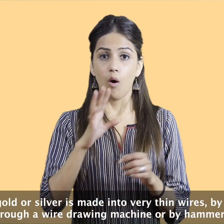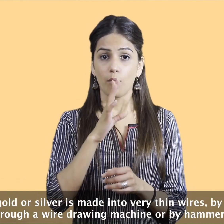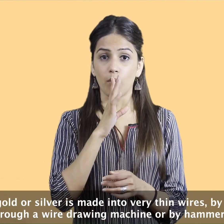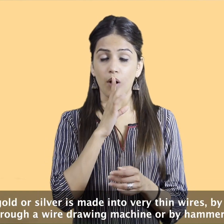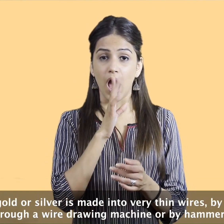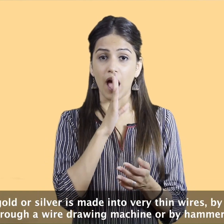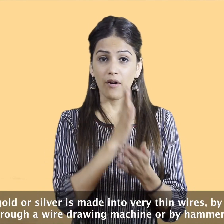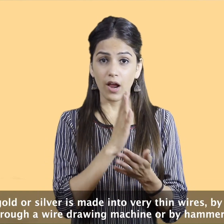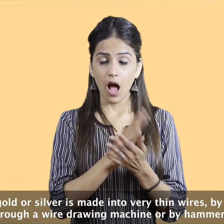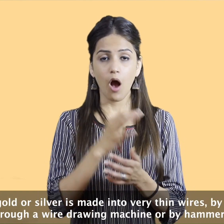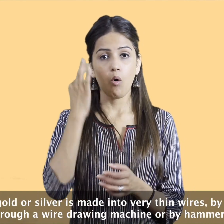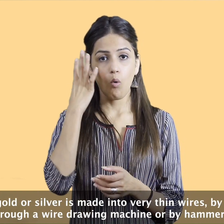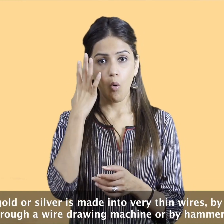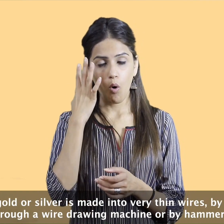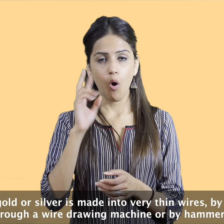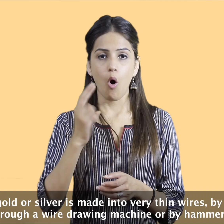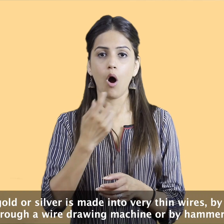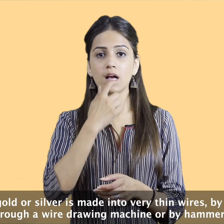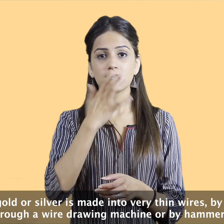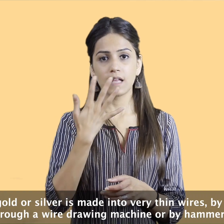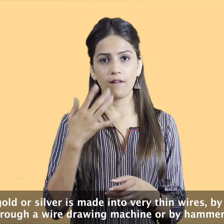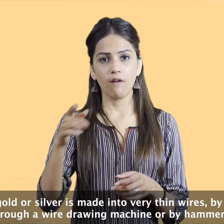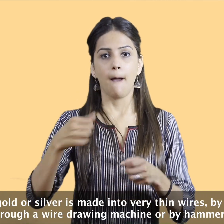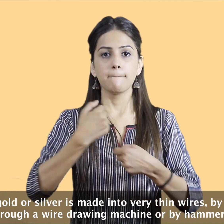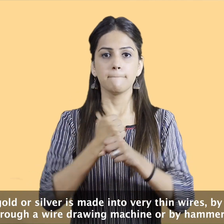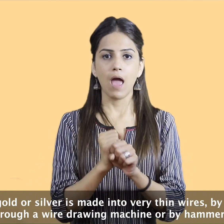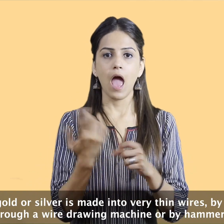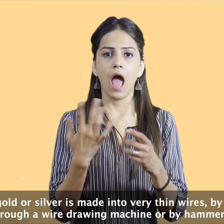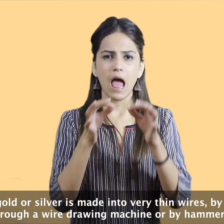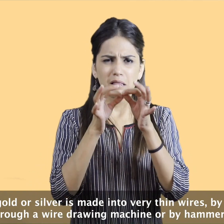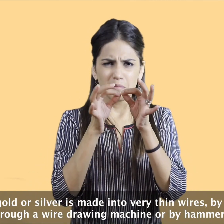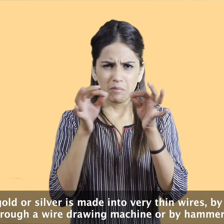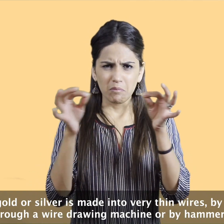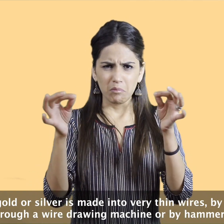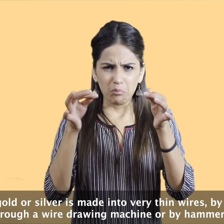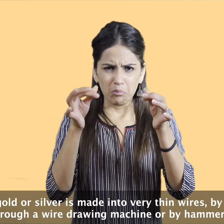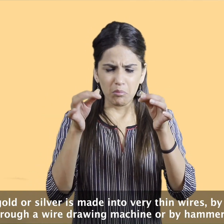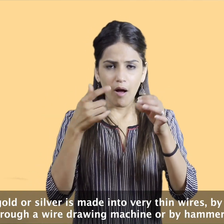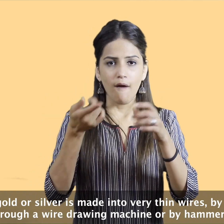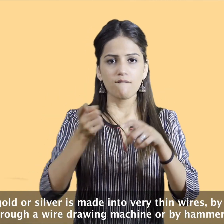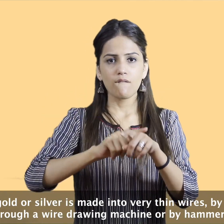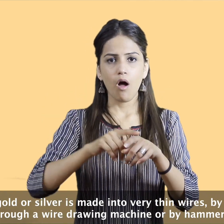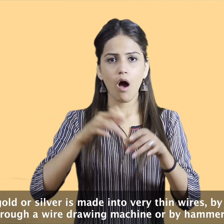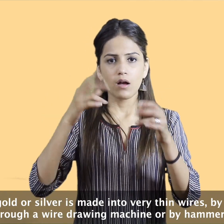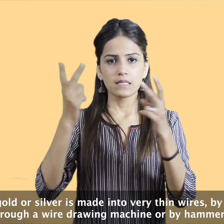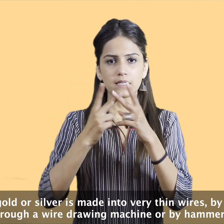Pure gold or silver is made into very thin wires by passing it through a